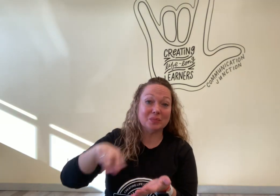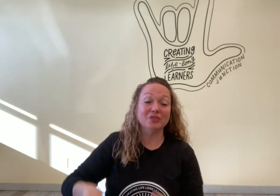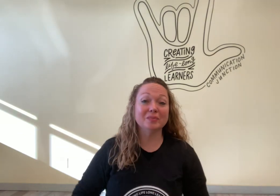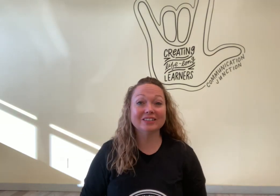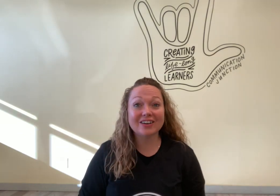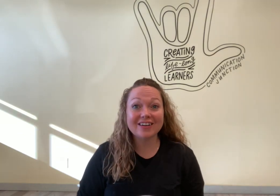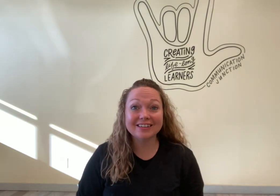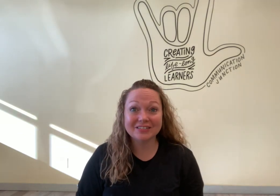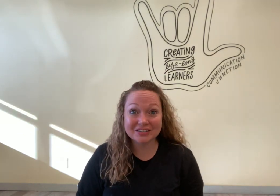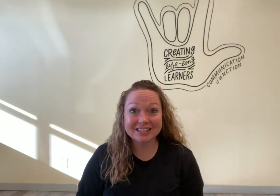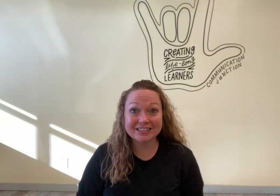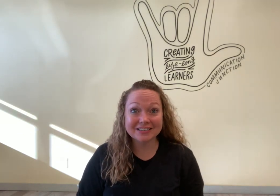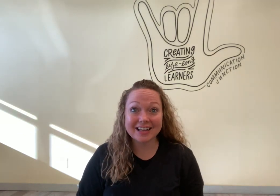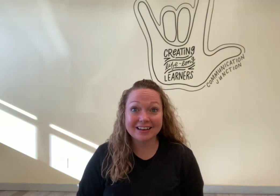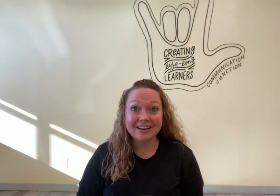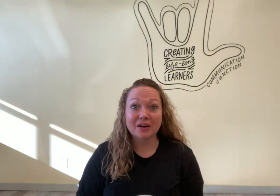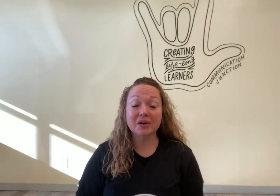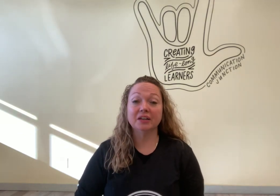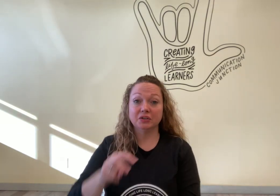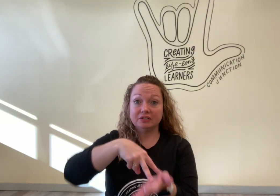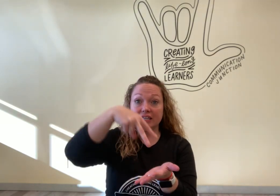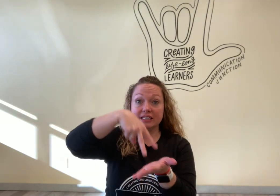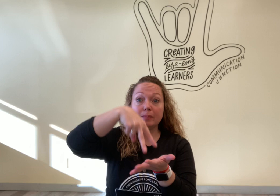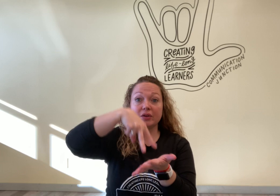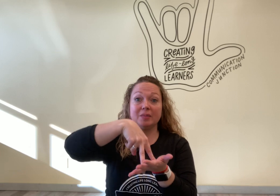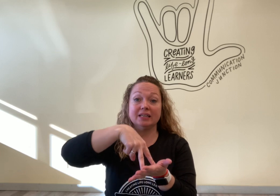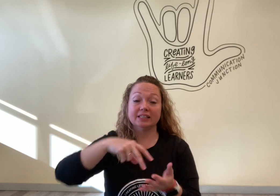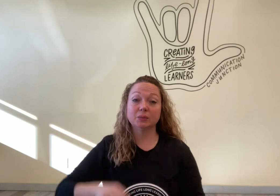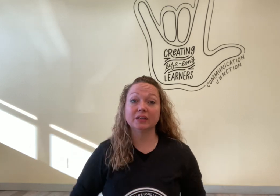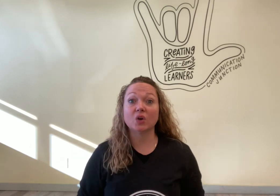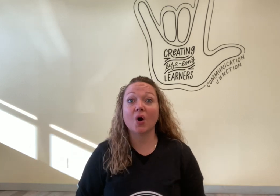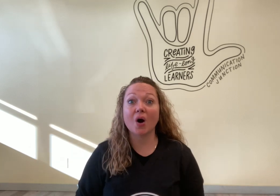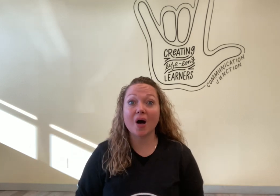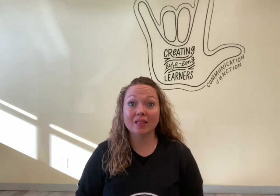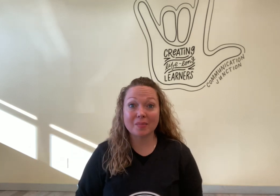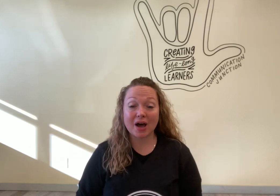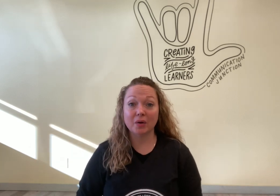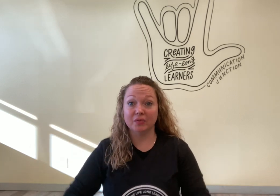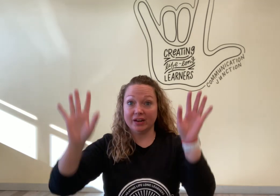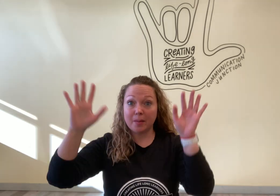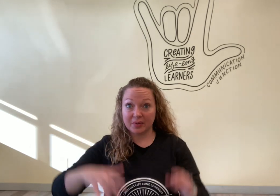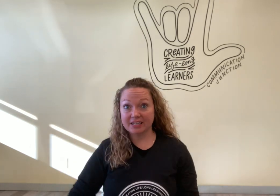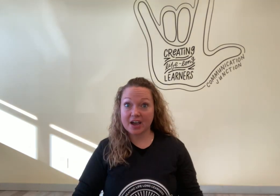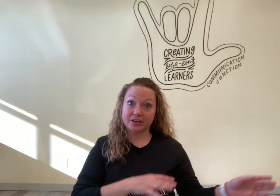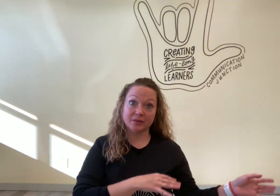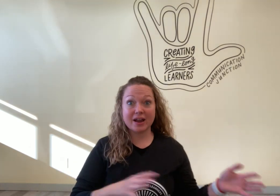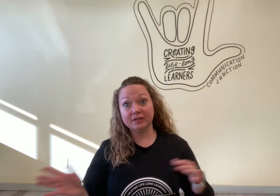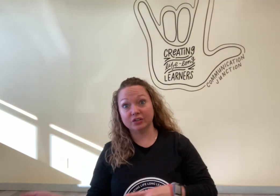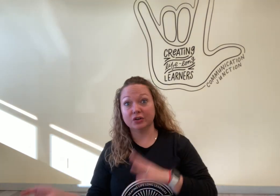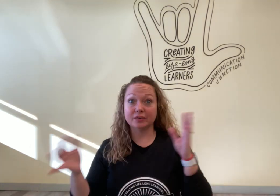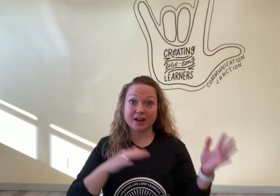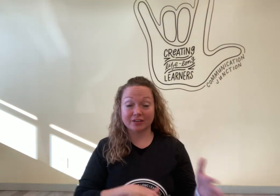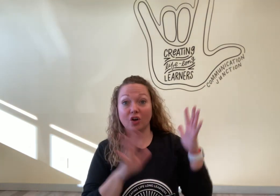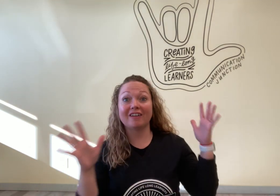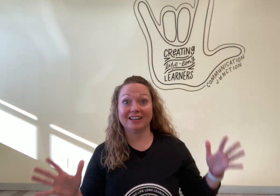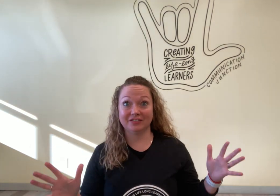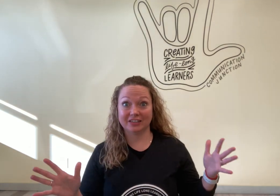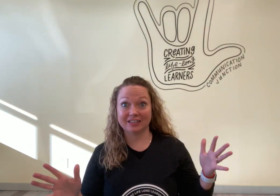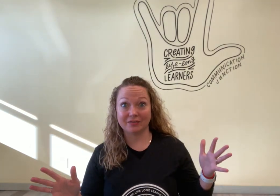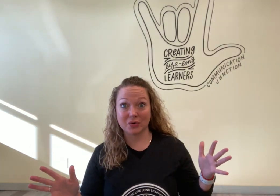movement song? Would you like to do that? Okay, so you have to stand up with me because this one is all about moving up and down and around and turning around and all kinds of fun stuff, okay?